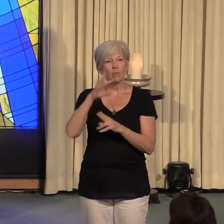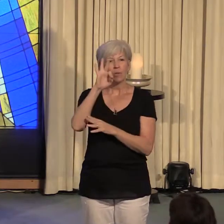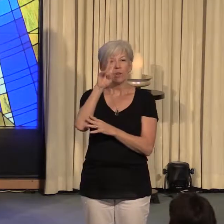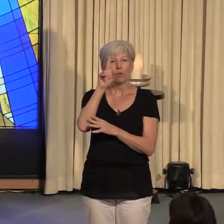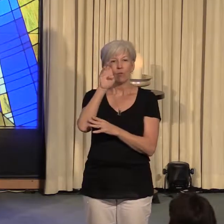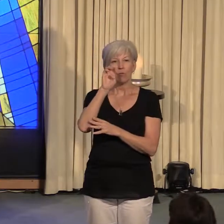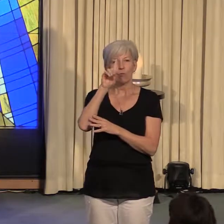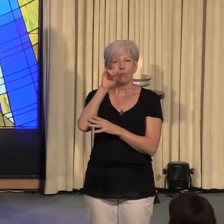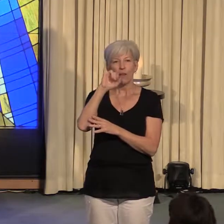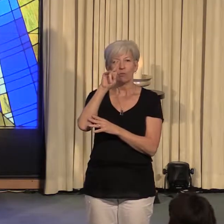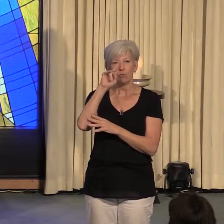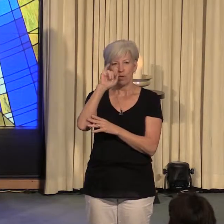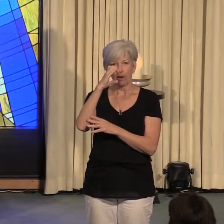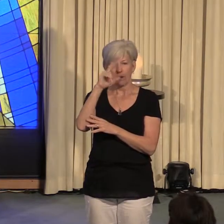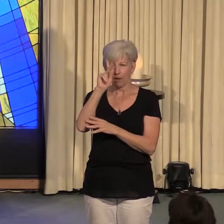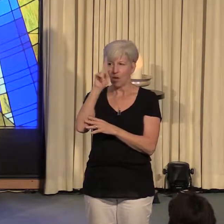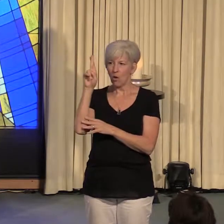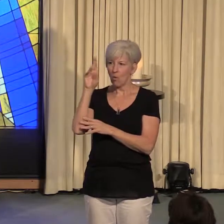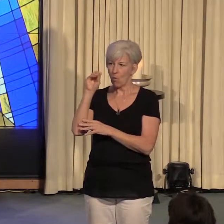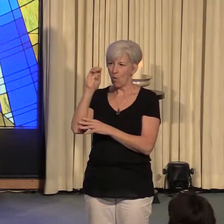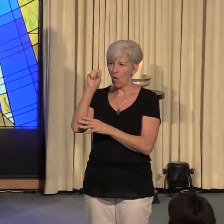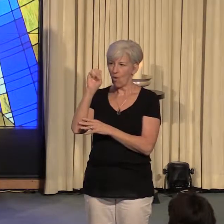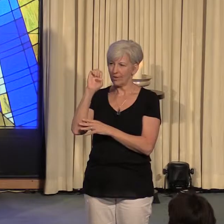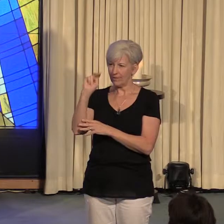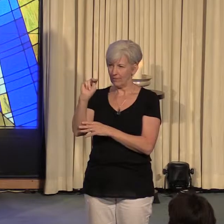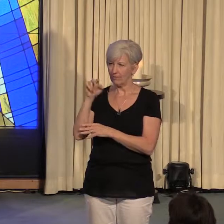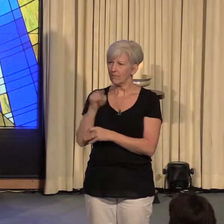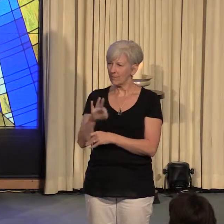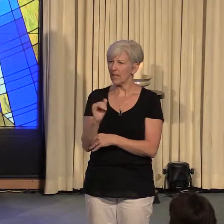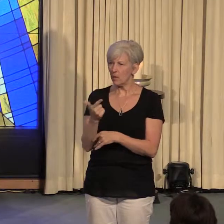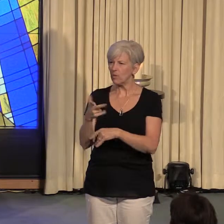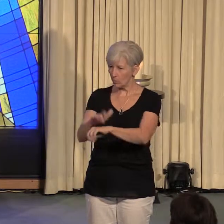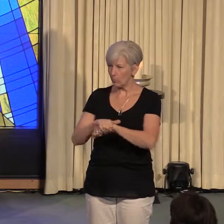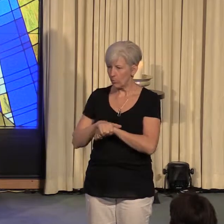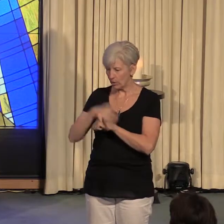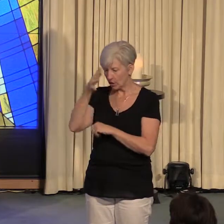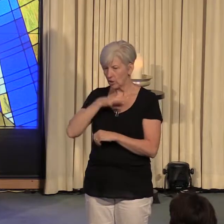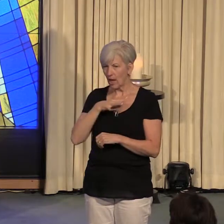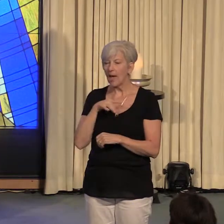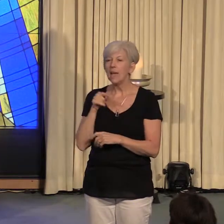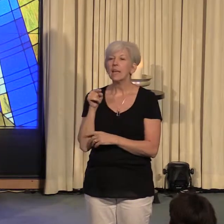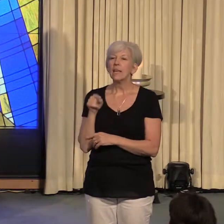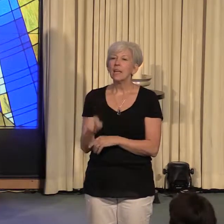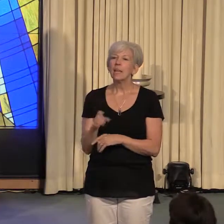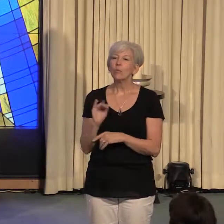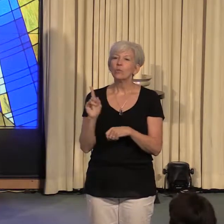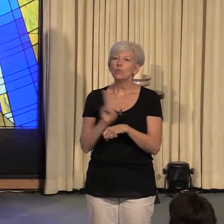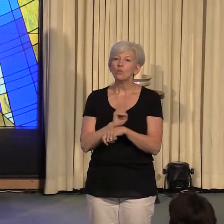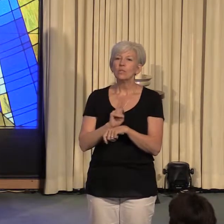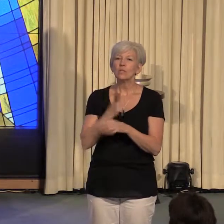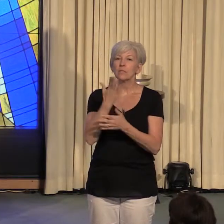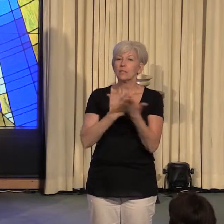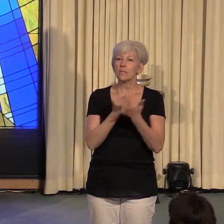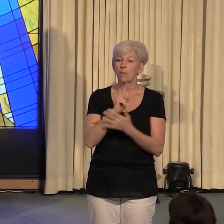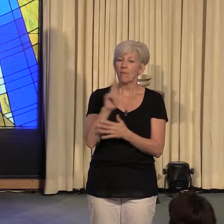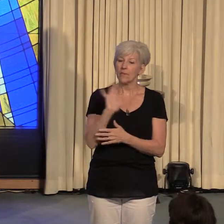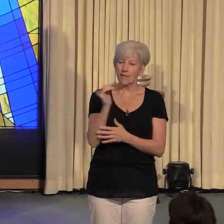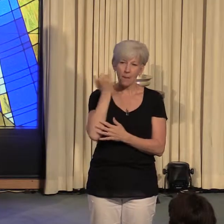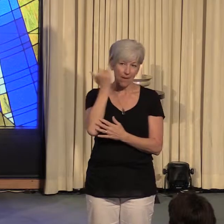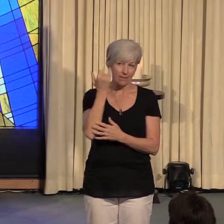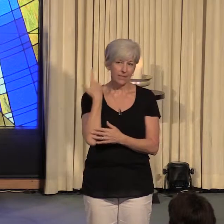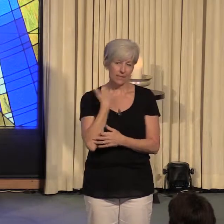Rawson. And he was actually a British guy who was using some of the same ideas that we